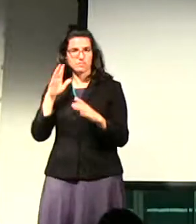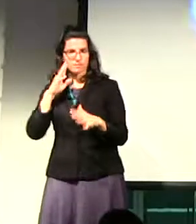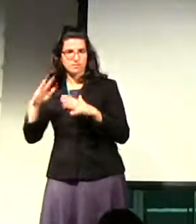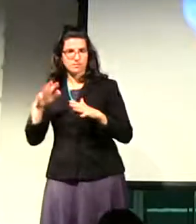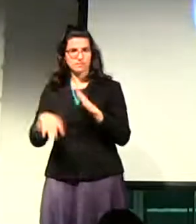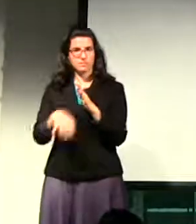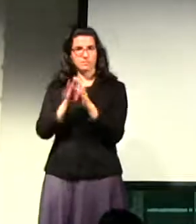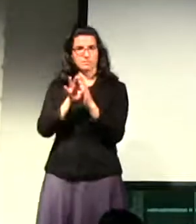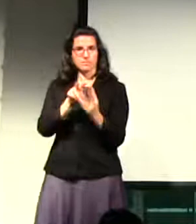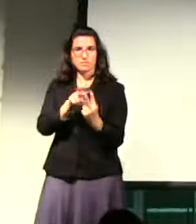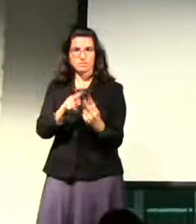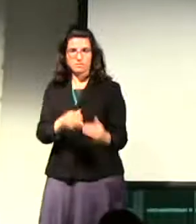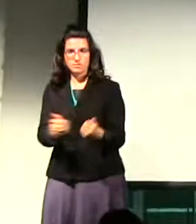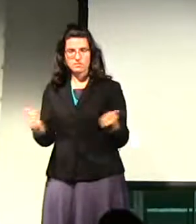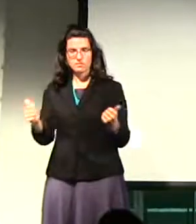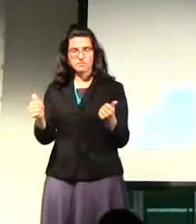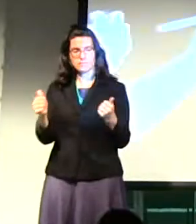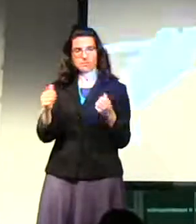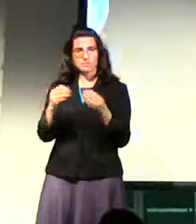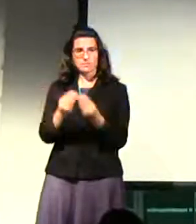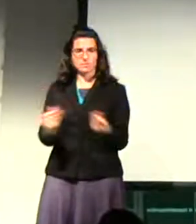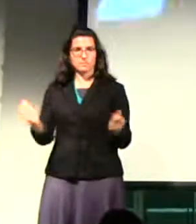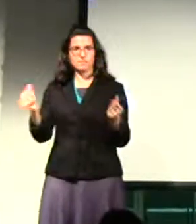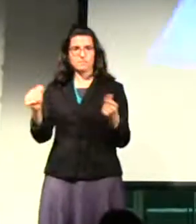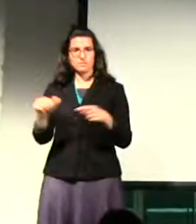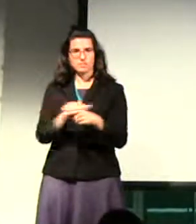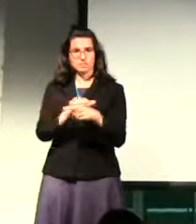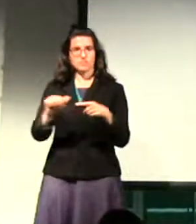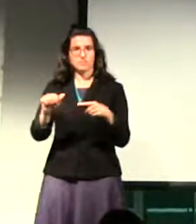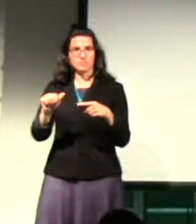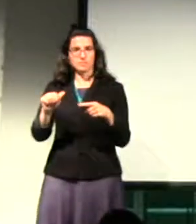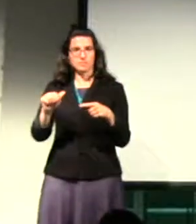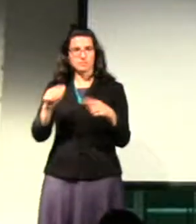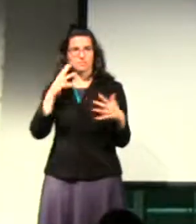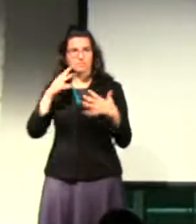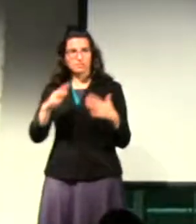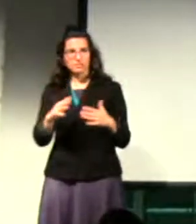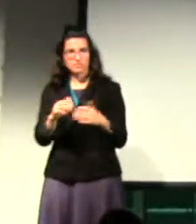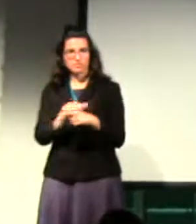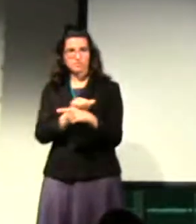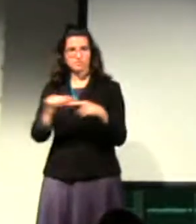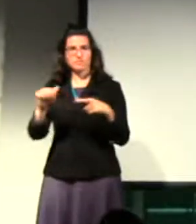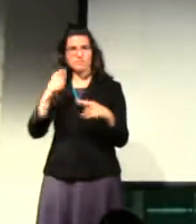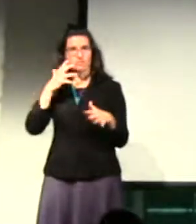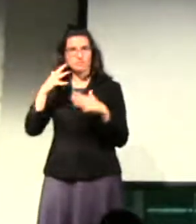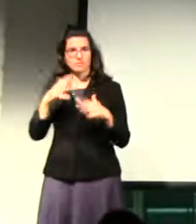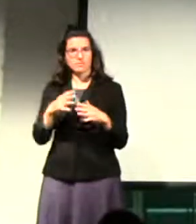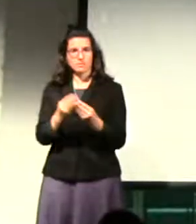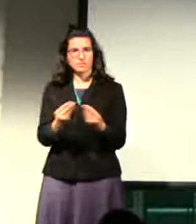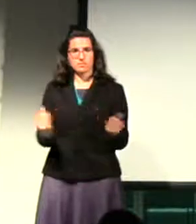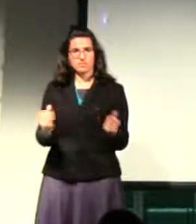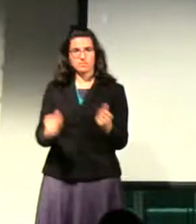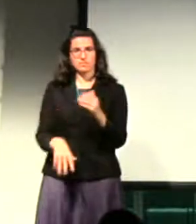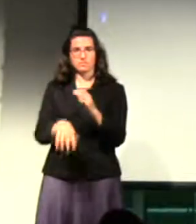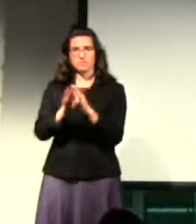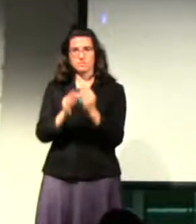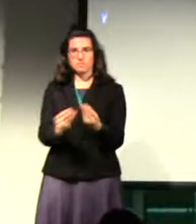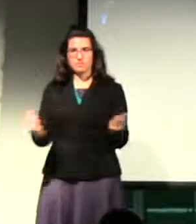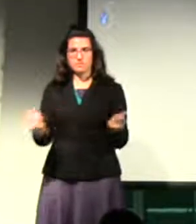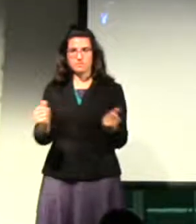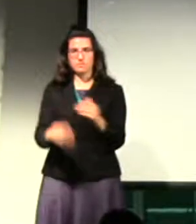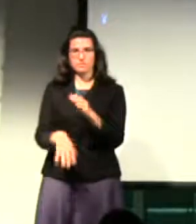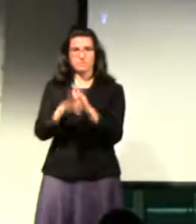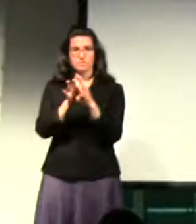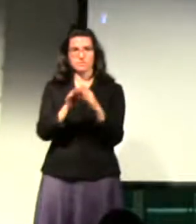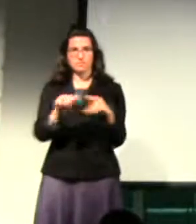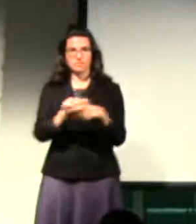this, sounded, found this, sounded, found this, sounded, found this, sounded, found leading, sounded, found leading, sounded,